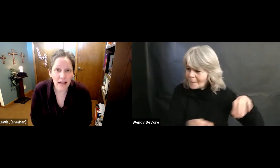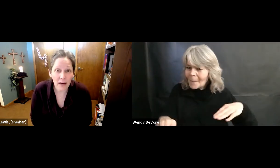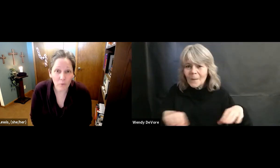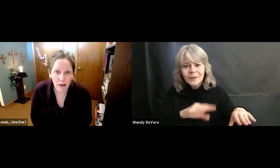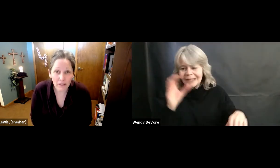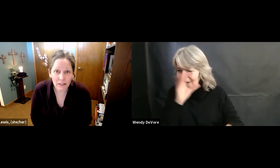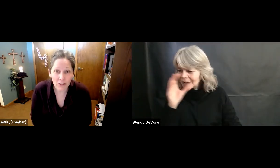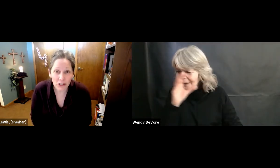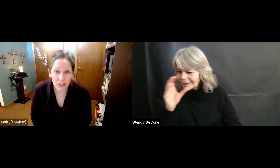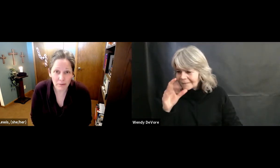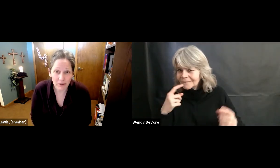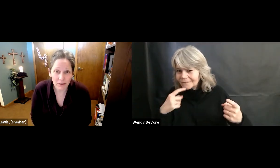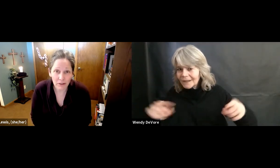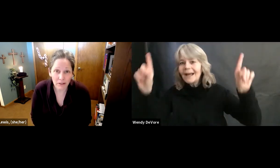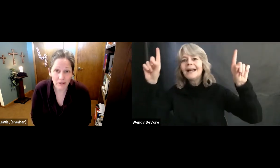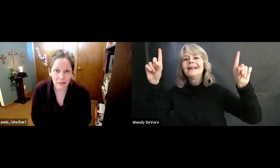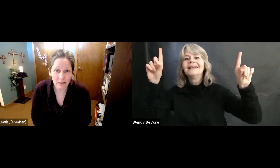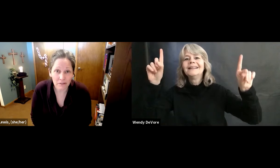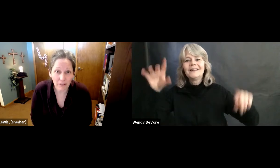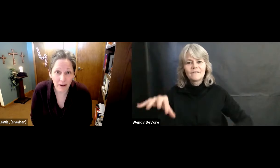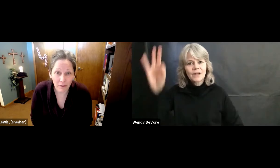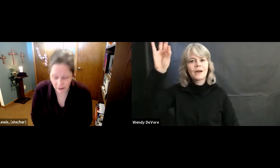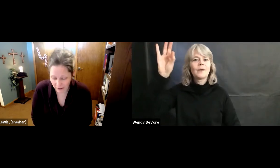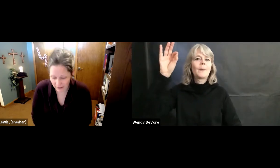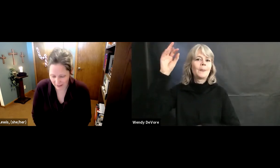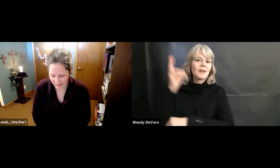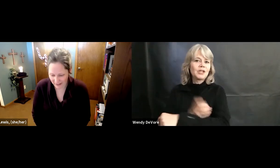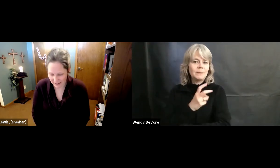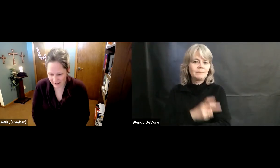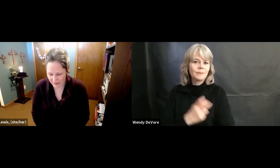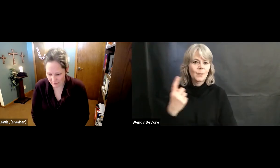until that one sheep is found.